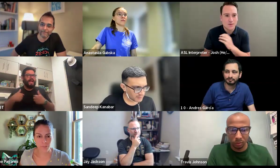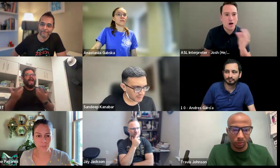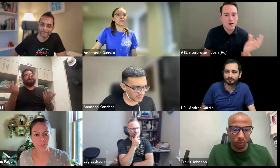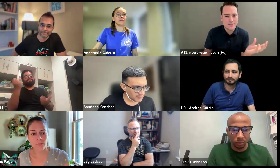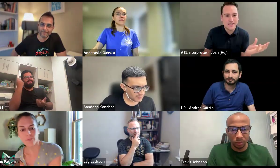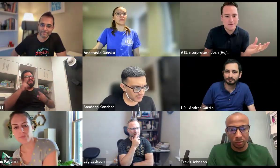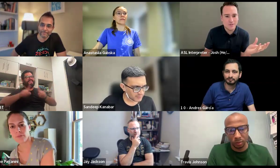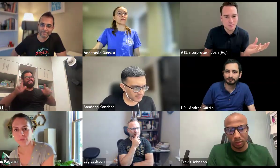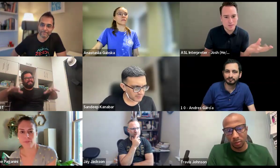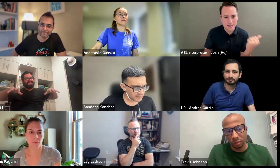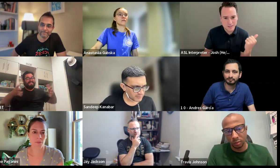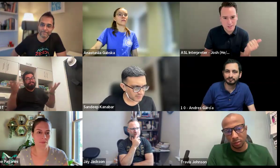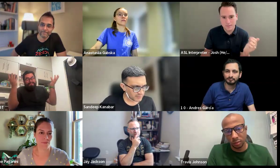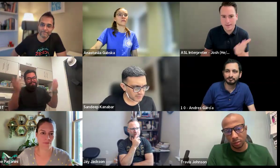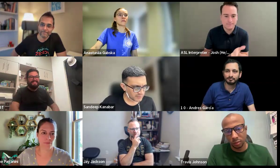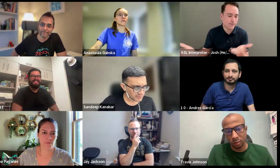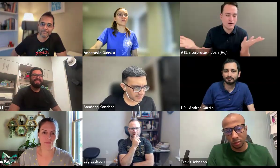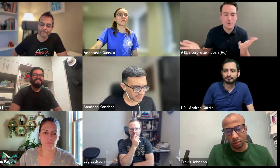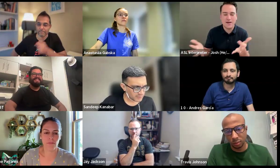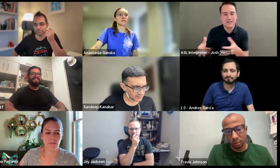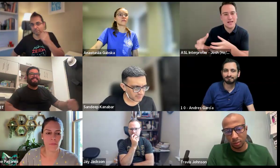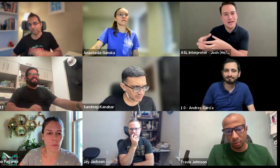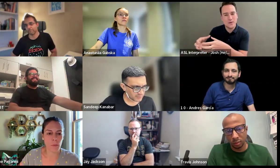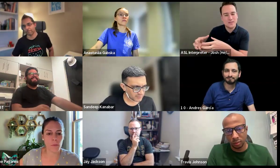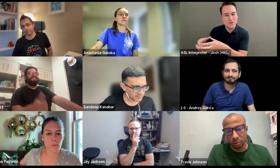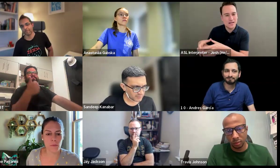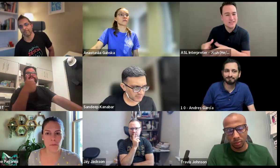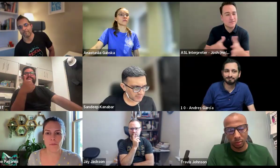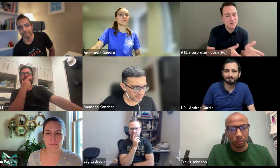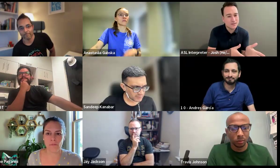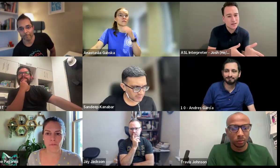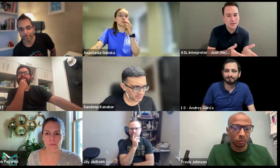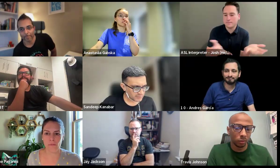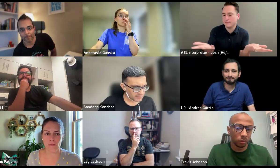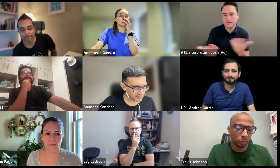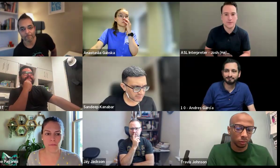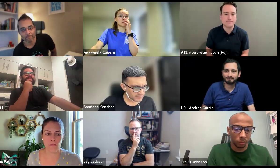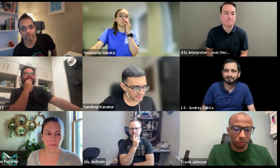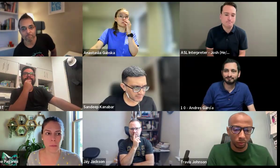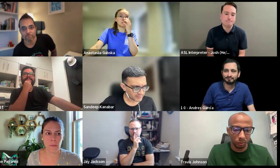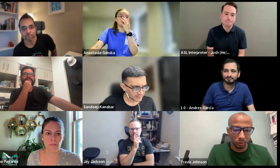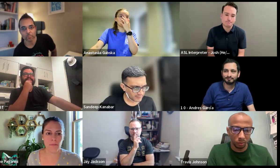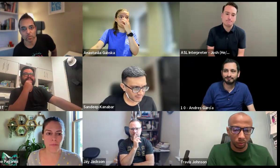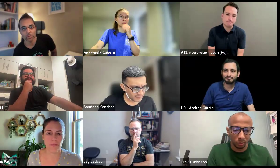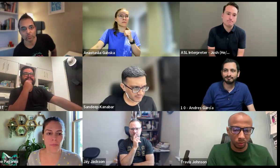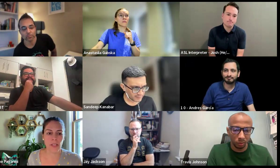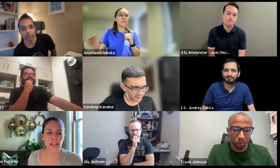So in August they did have interpreters last year, but I don't know. I guess AWS community is different than the summit. So